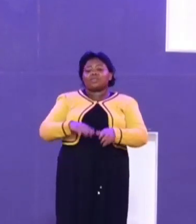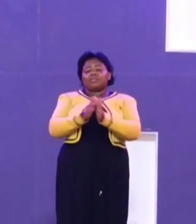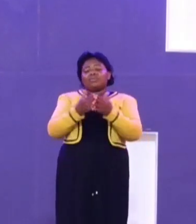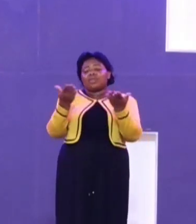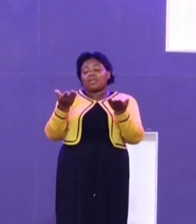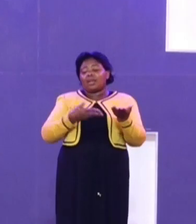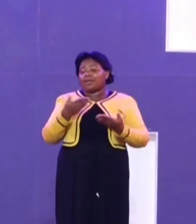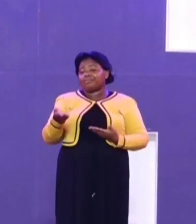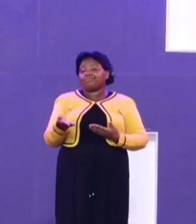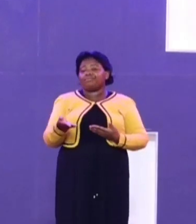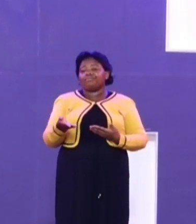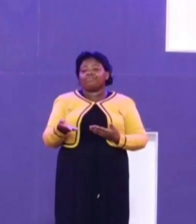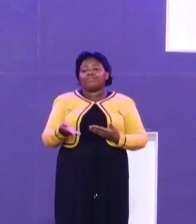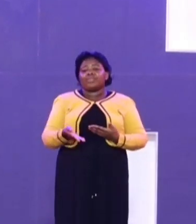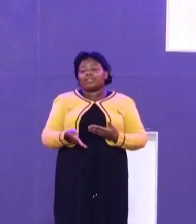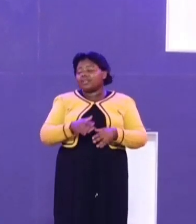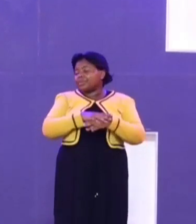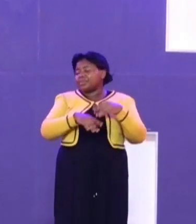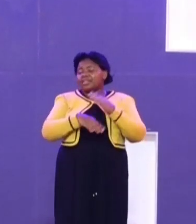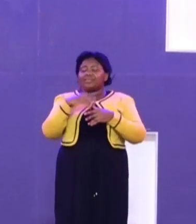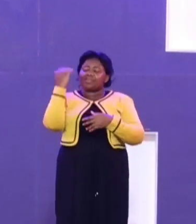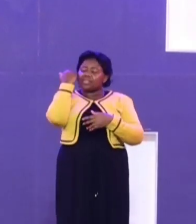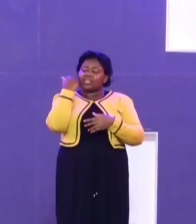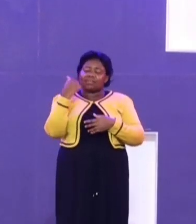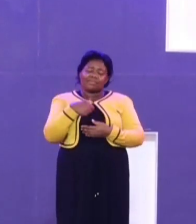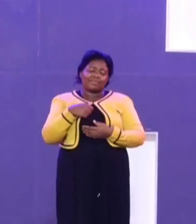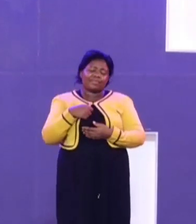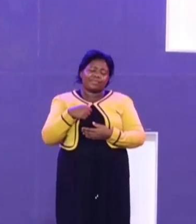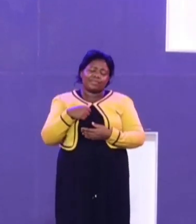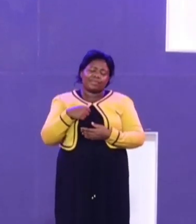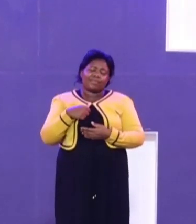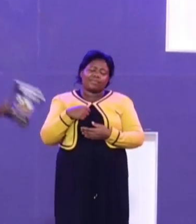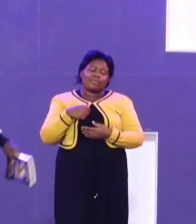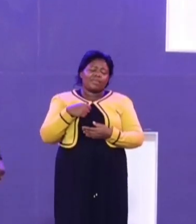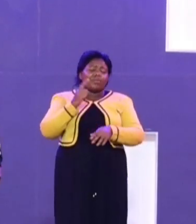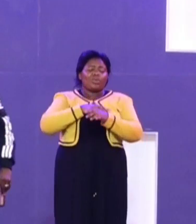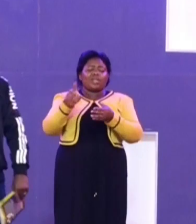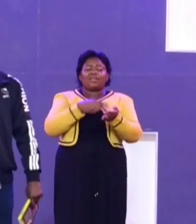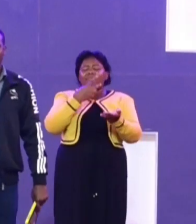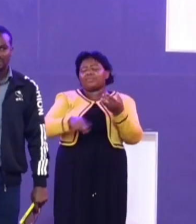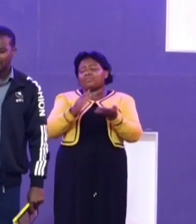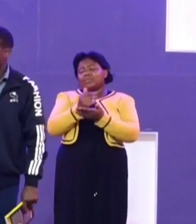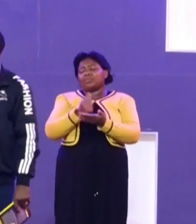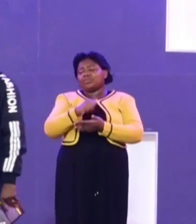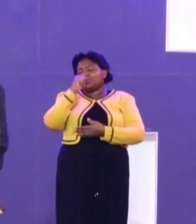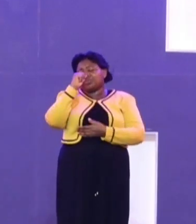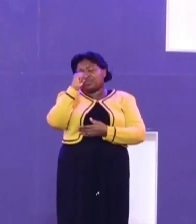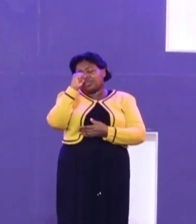book I am holding, let it not be a judgment seat for me that I fell because